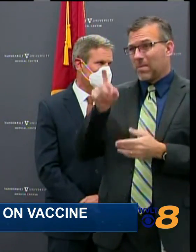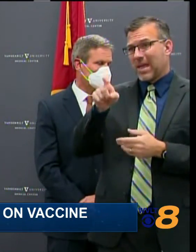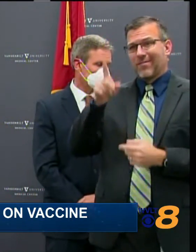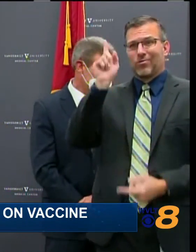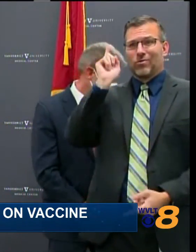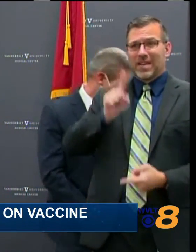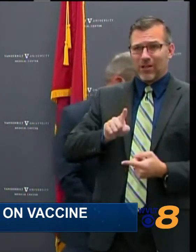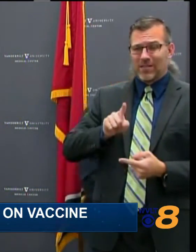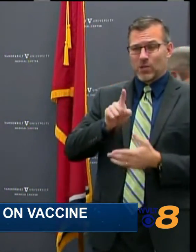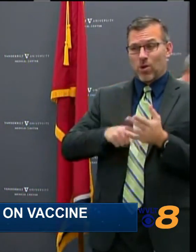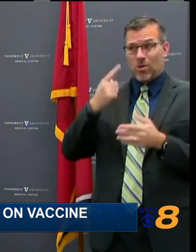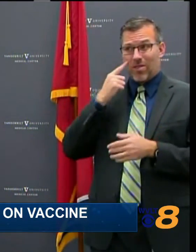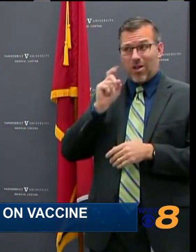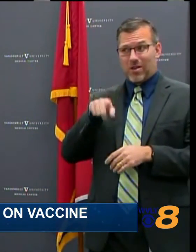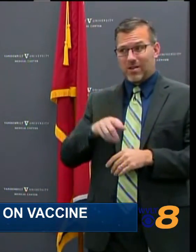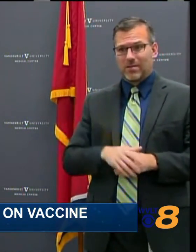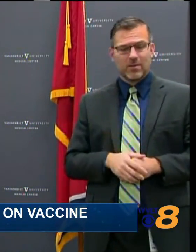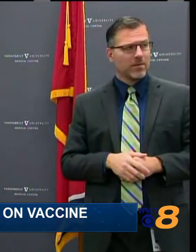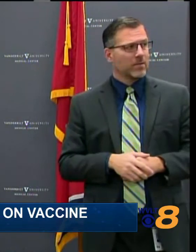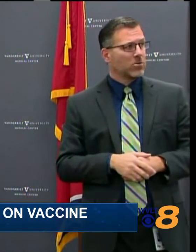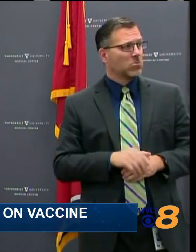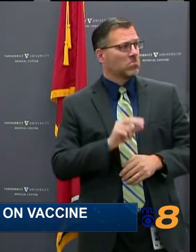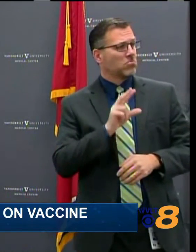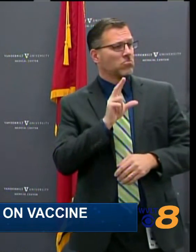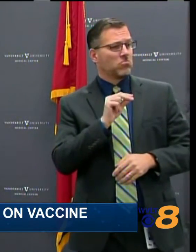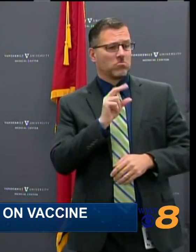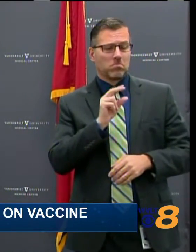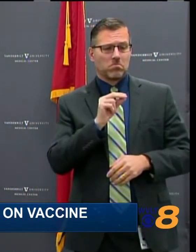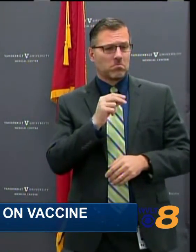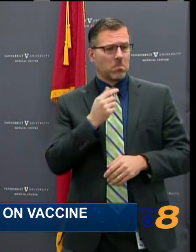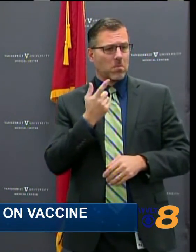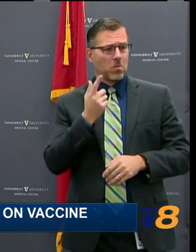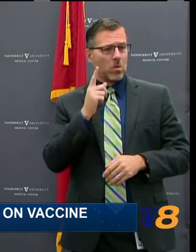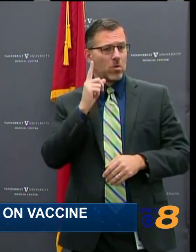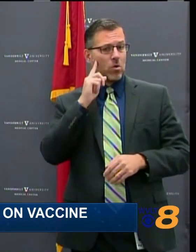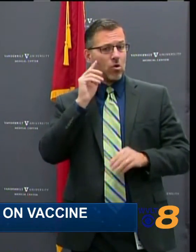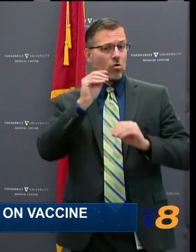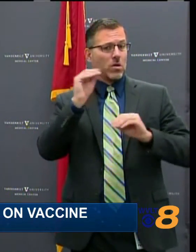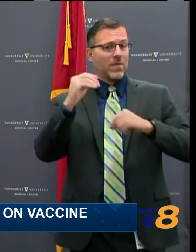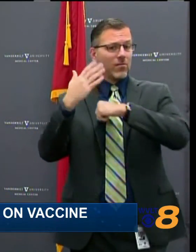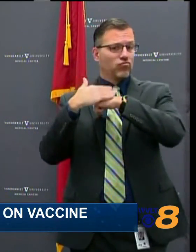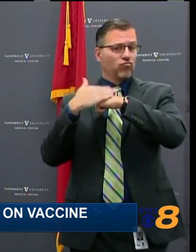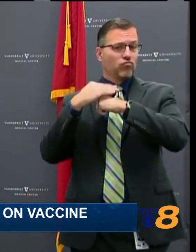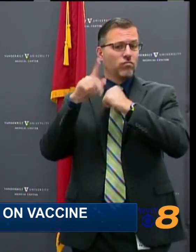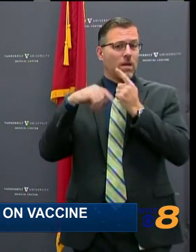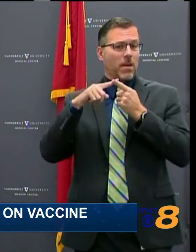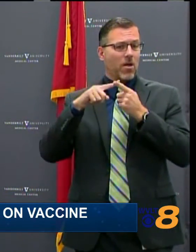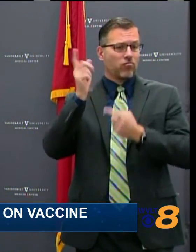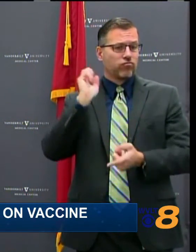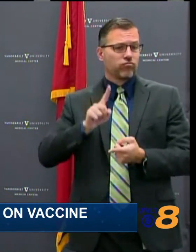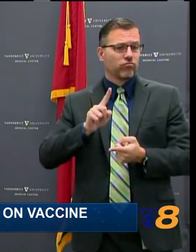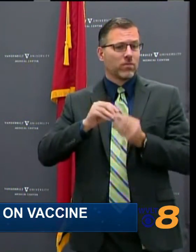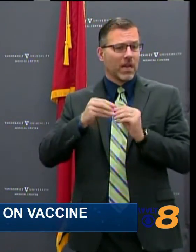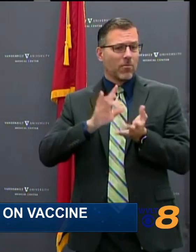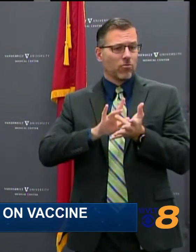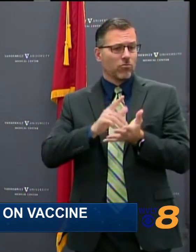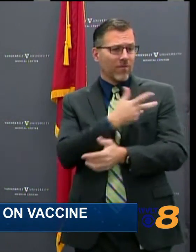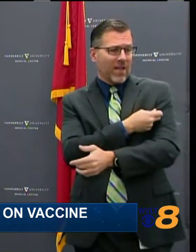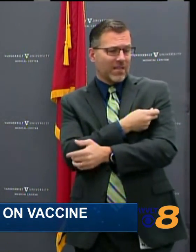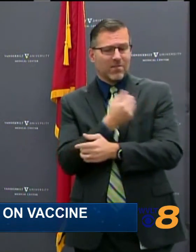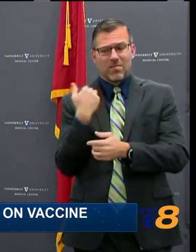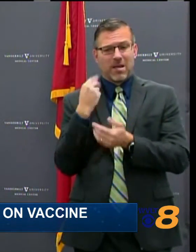expecting? We actually have not had any heads up on a reduction in numbers for the last 2 or 3 weeks